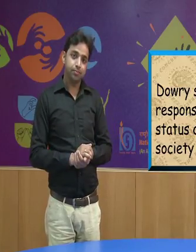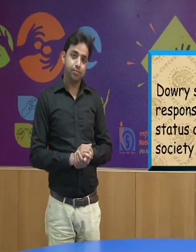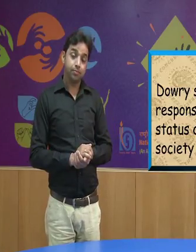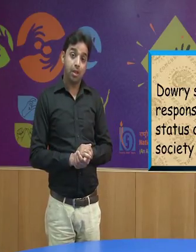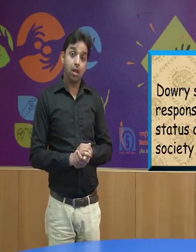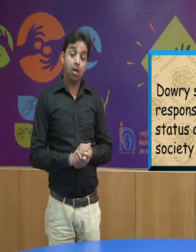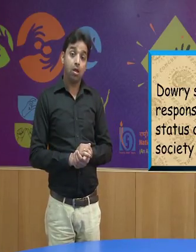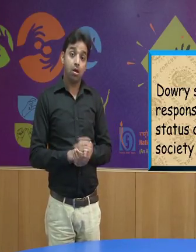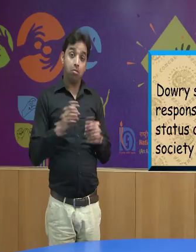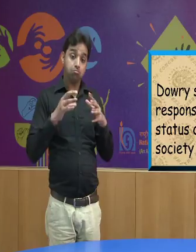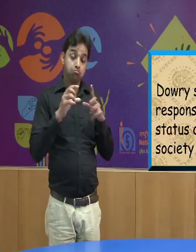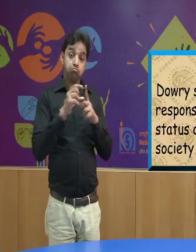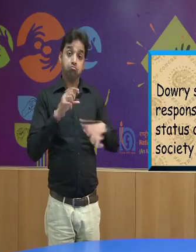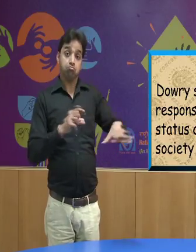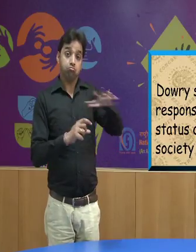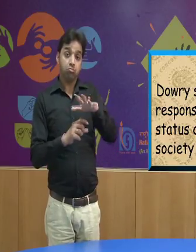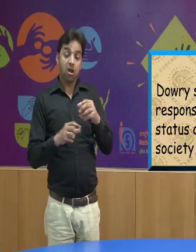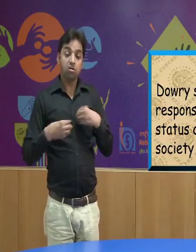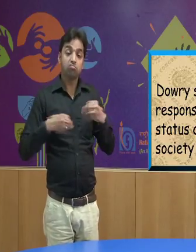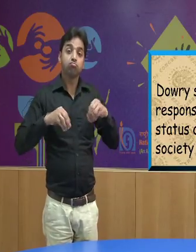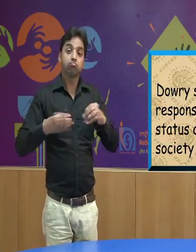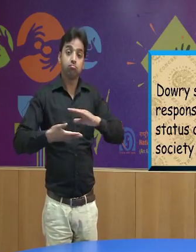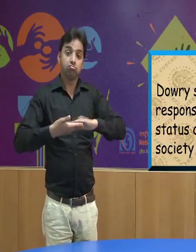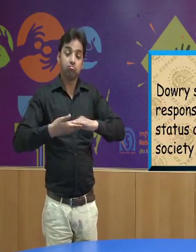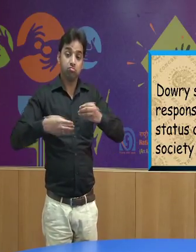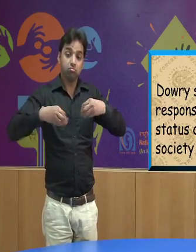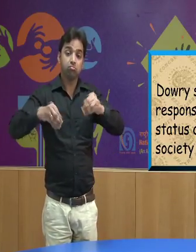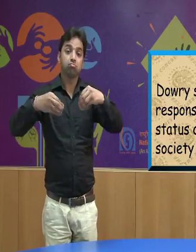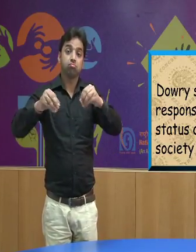dowry system is a social evil